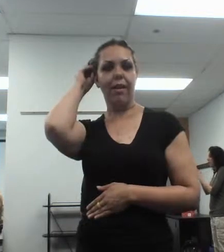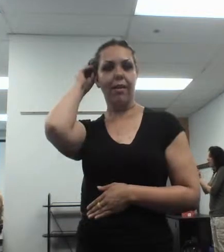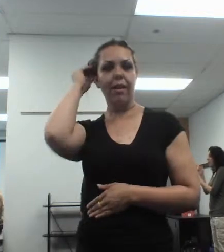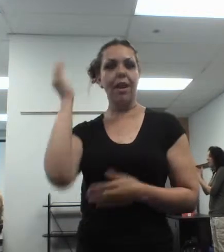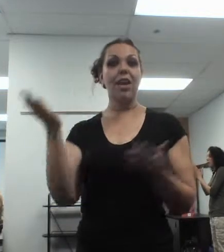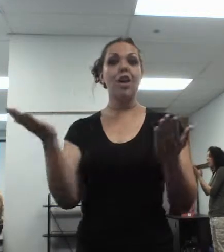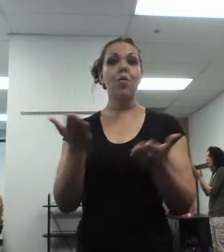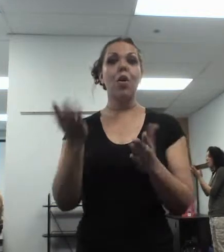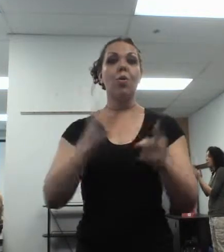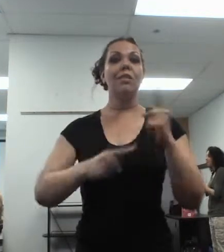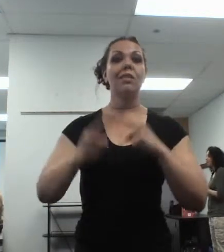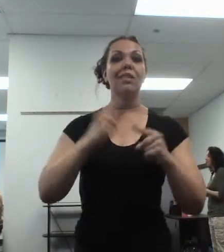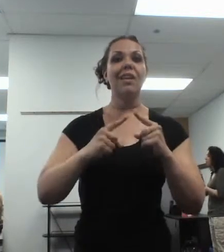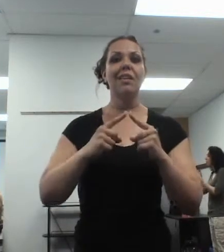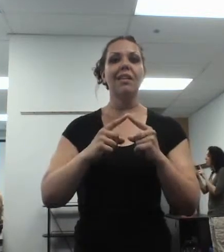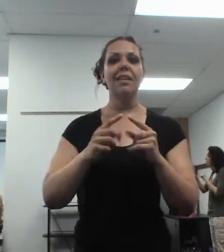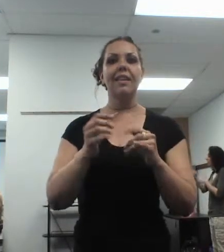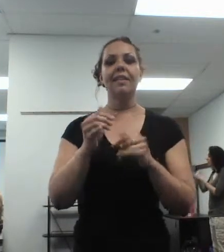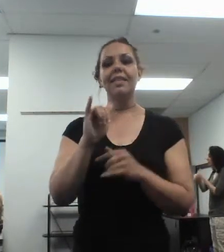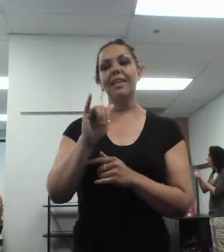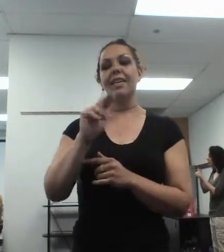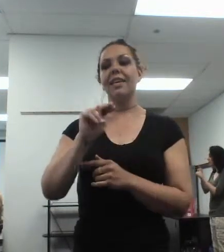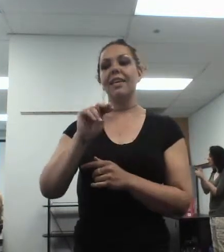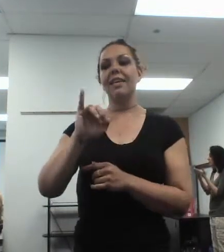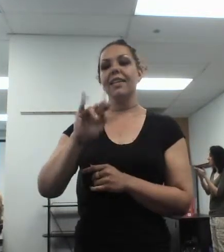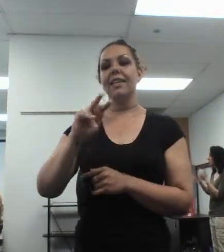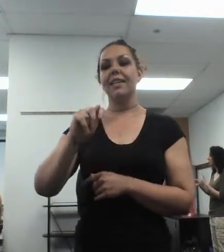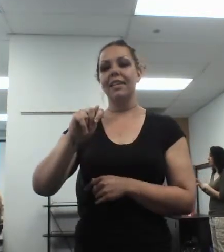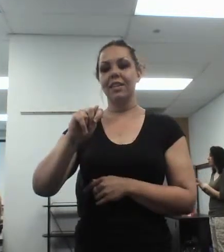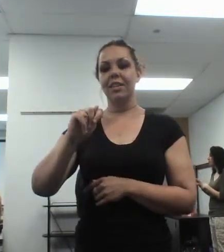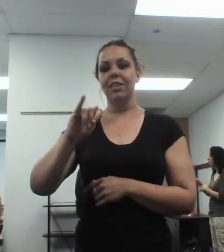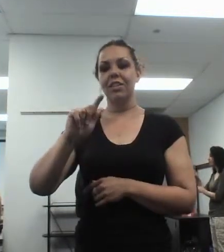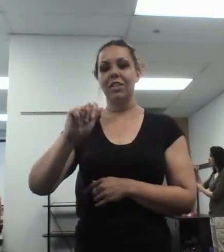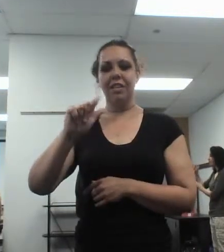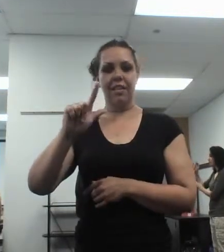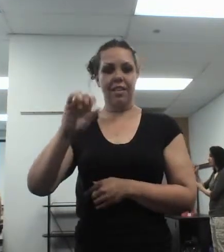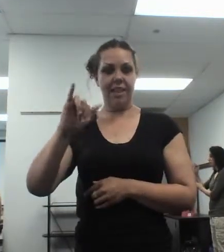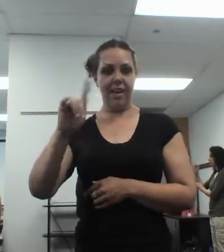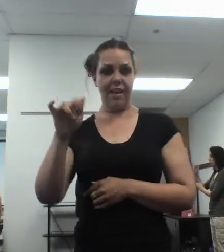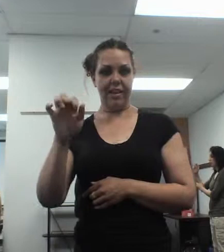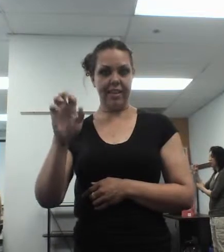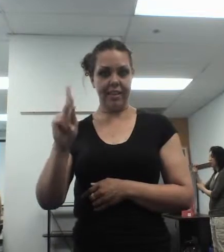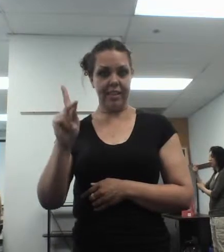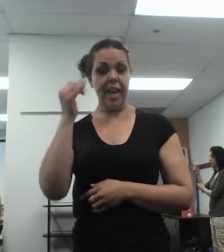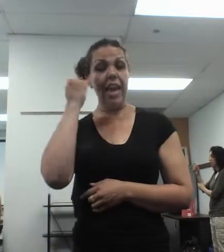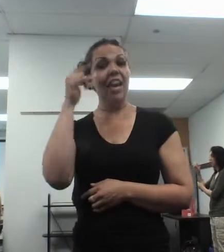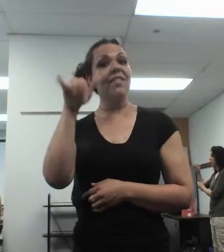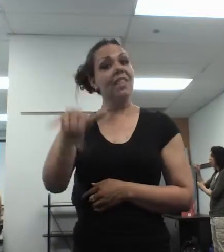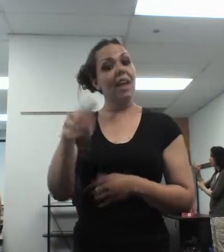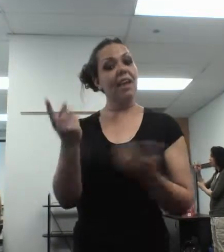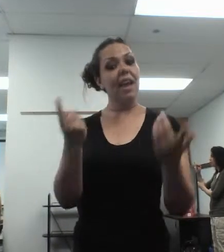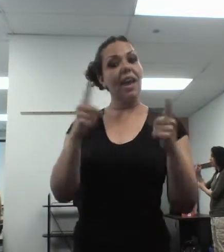initialized sign for a certain word. If that happens, I'll tell you if it's not an ASL sign, but if it's in a